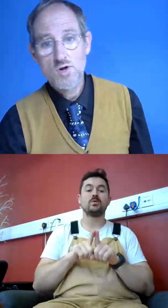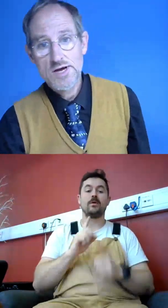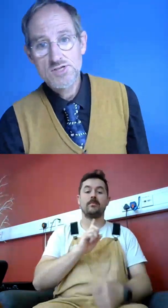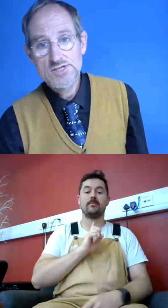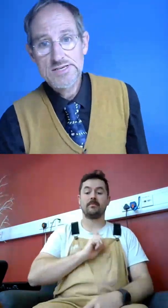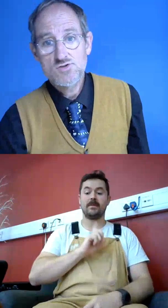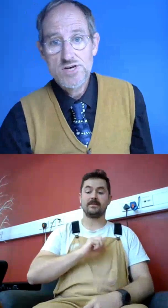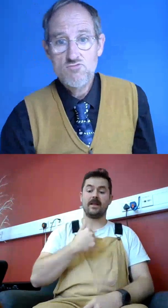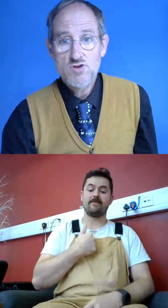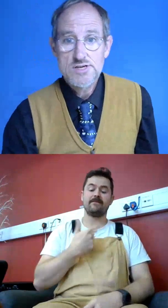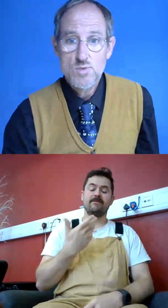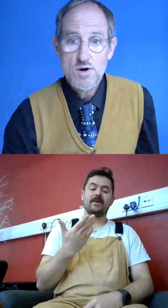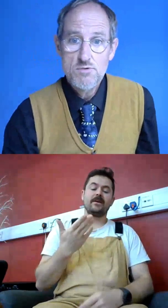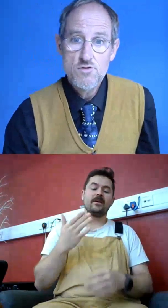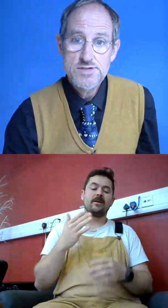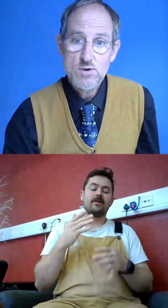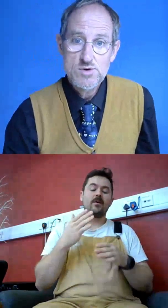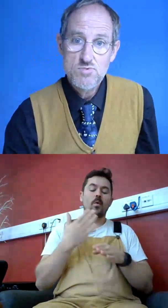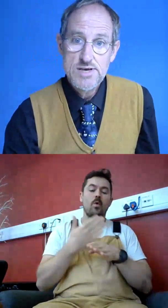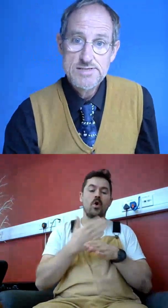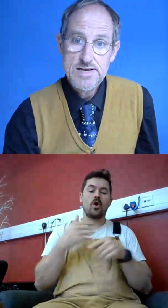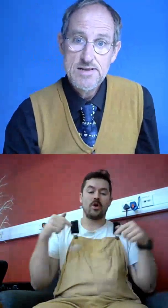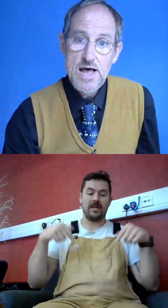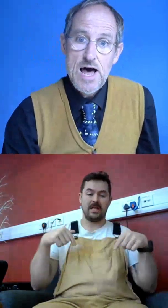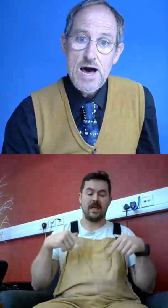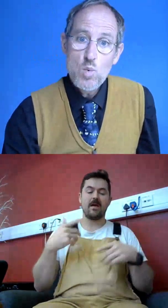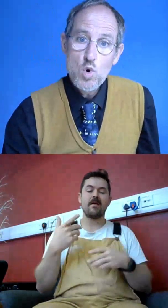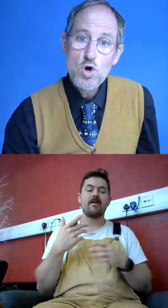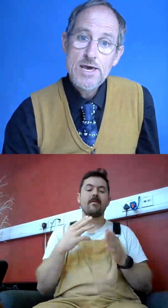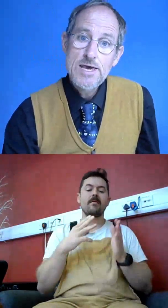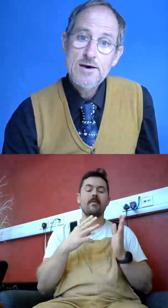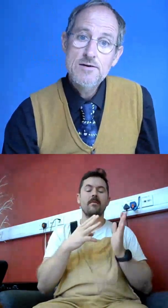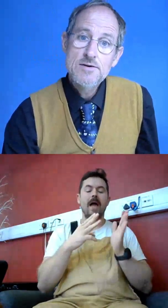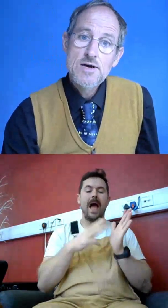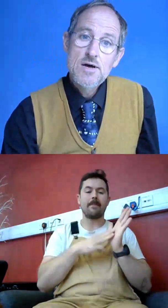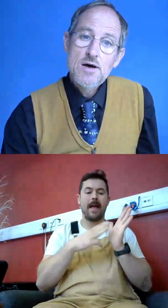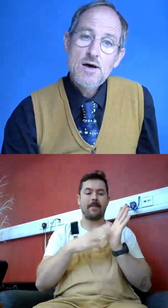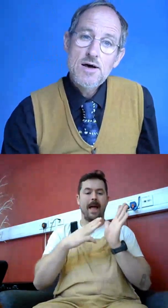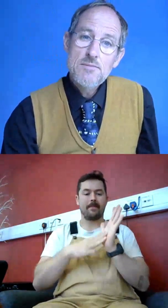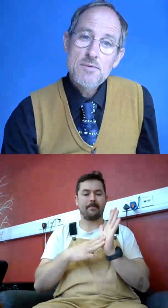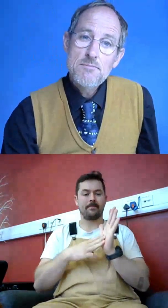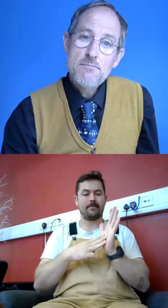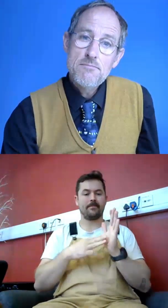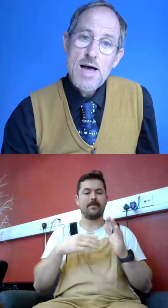also communication skills generally as well. But first language BSL. I work here,